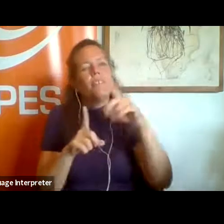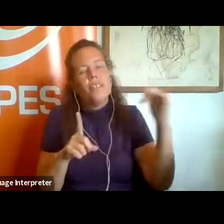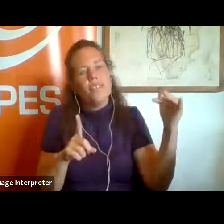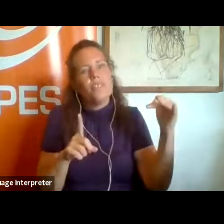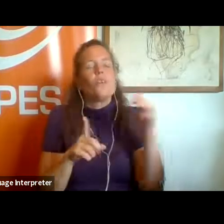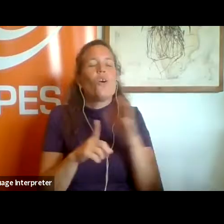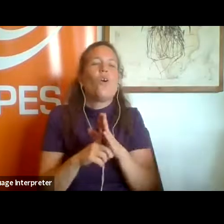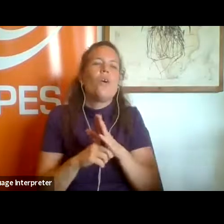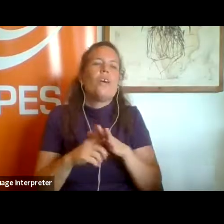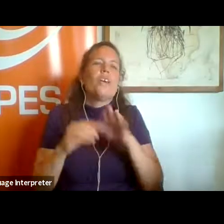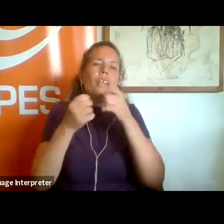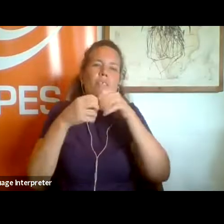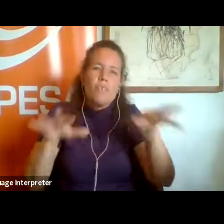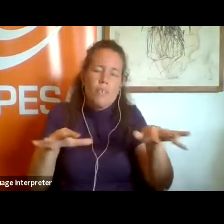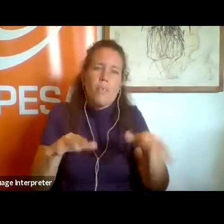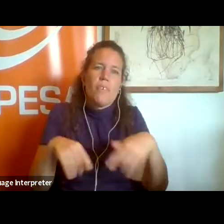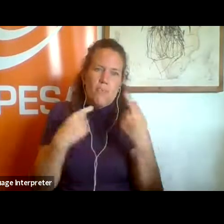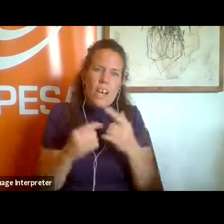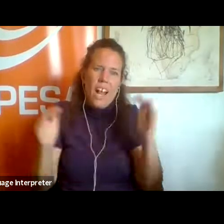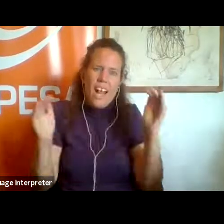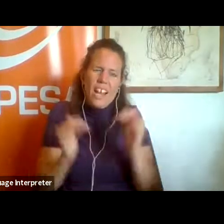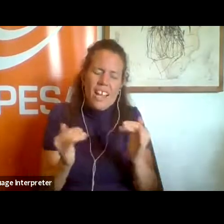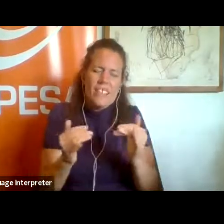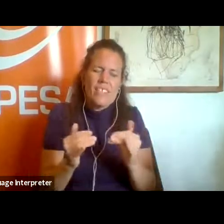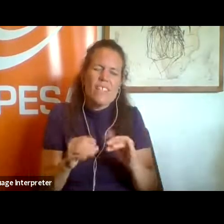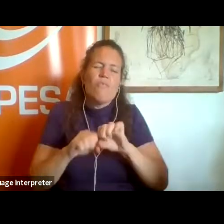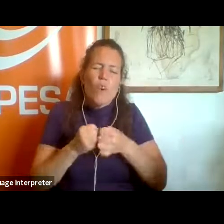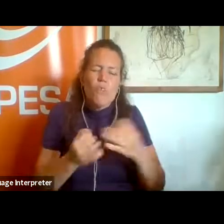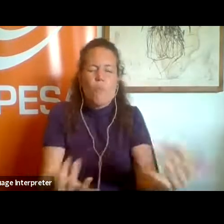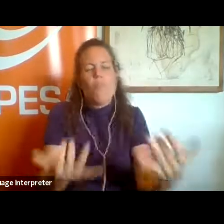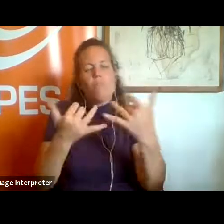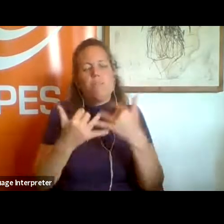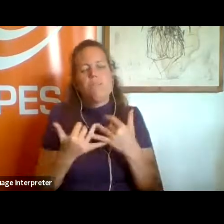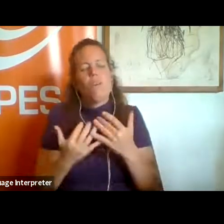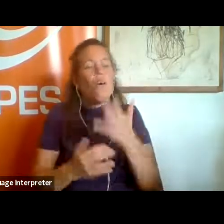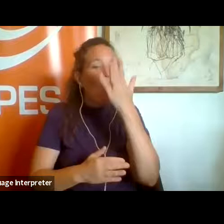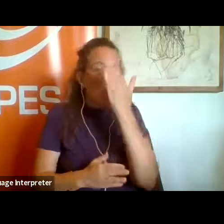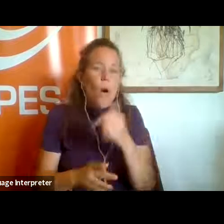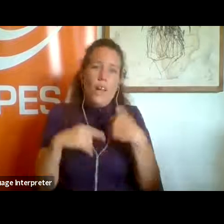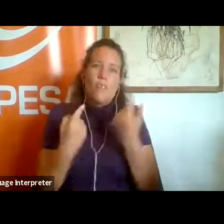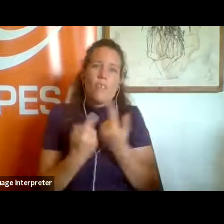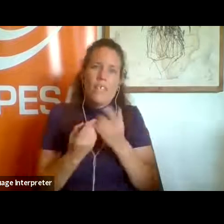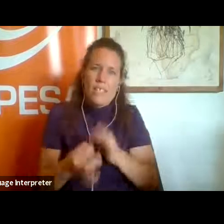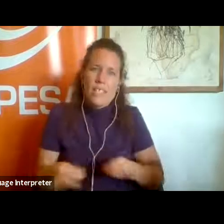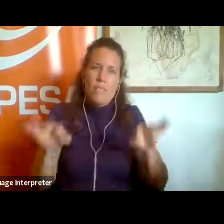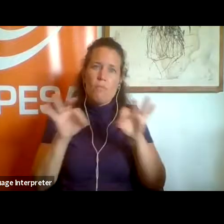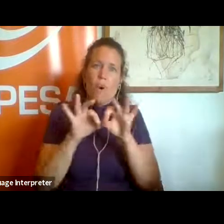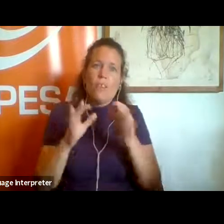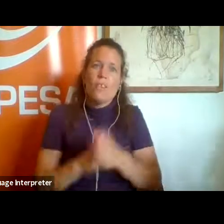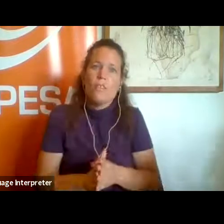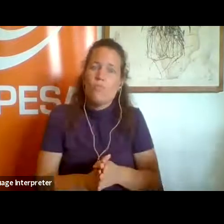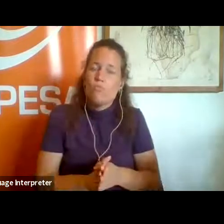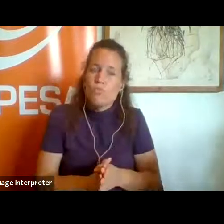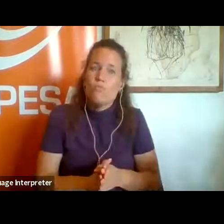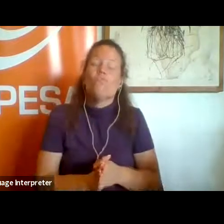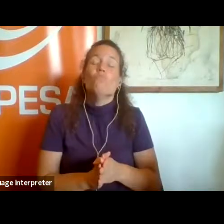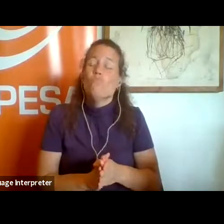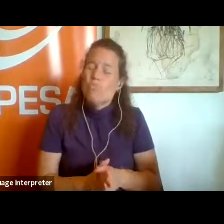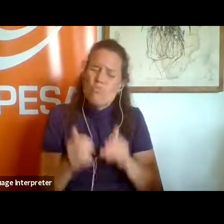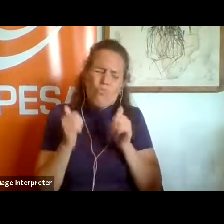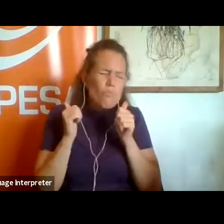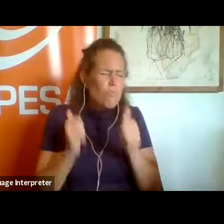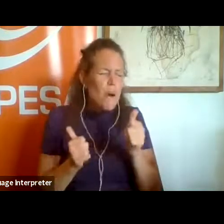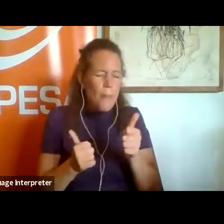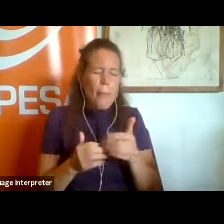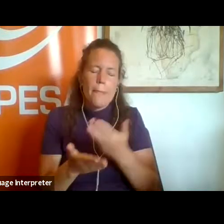vulnerable to cyber attacks. Why should we care about the cause? That's a really good question. It's a really